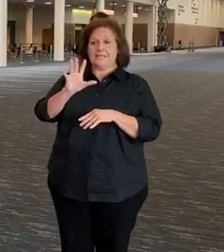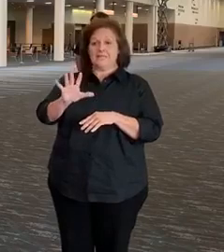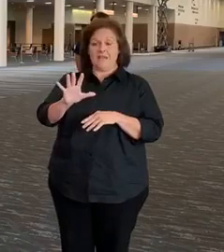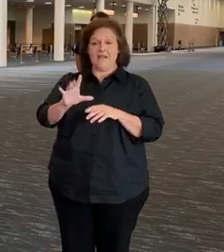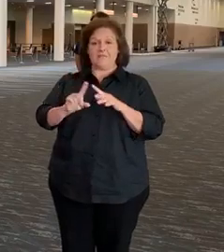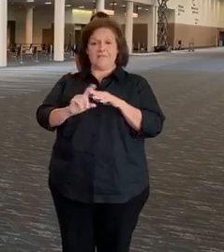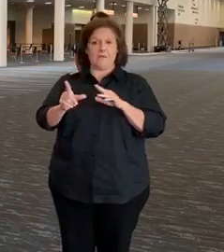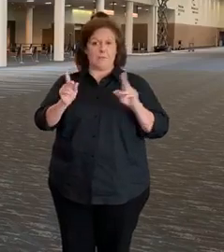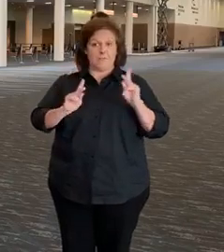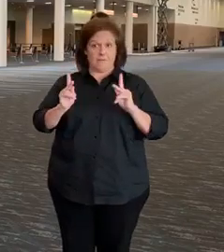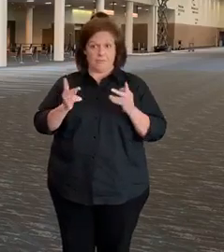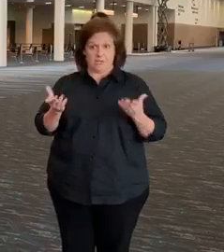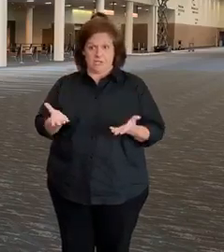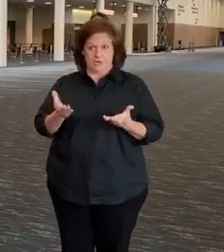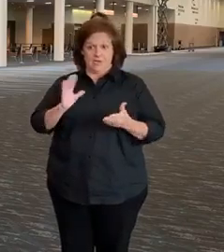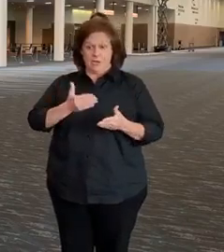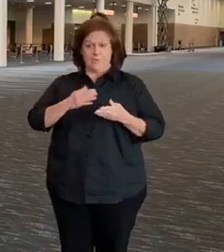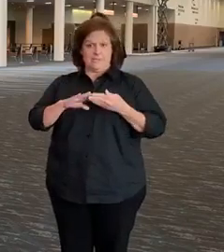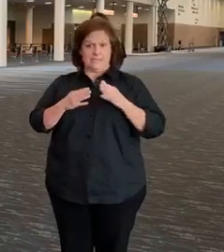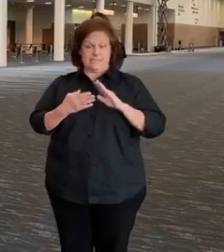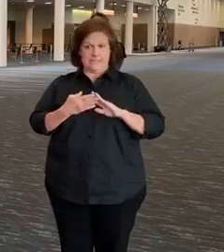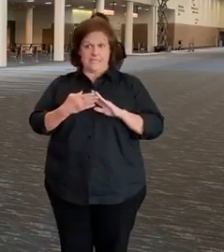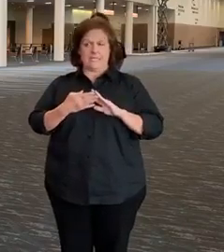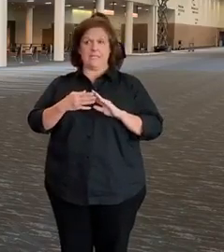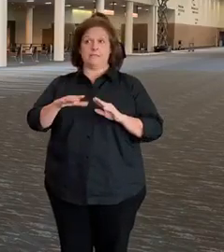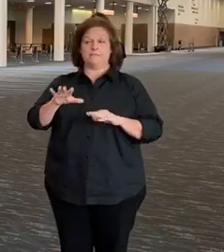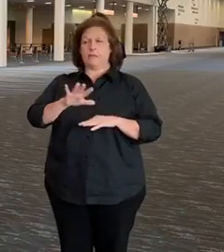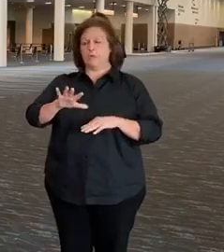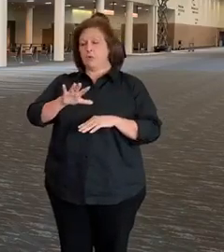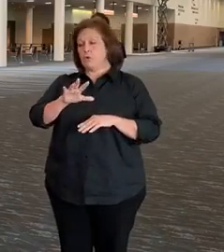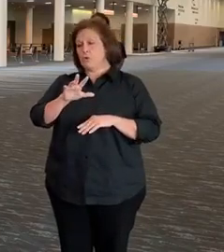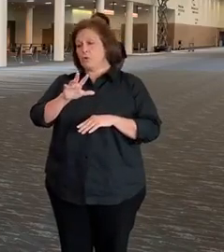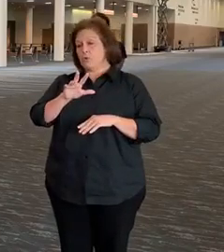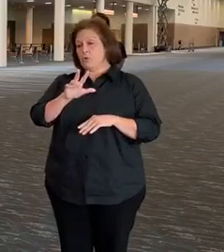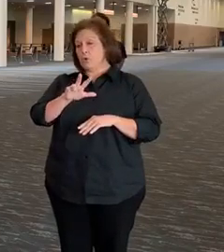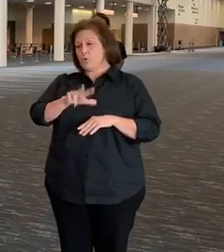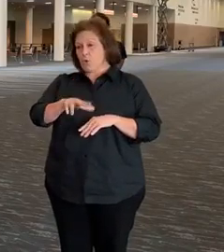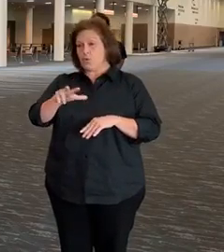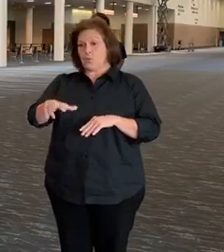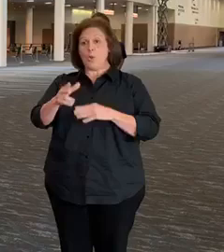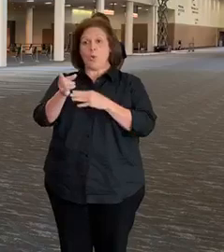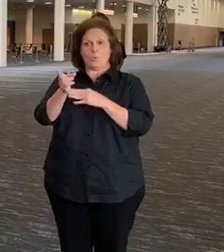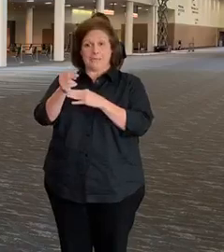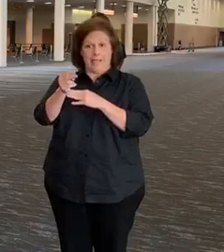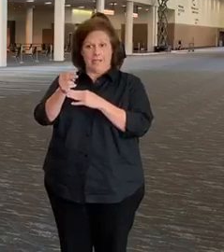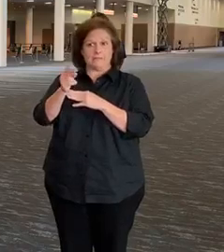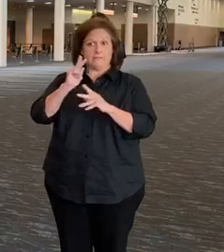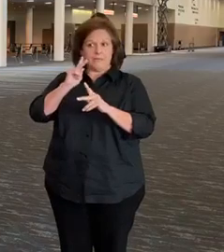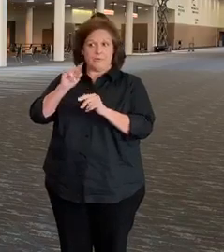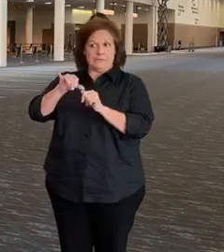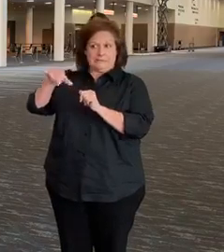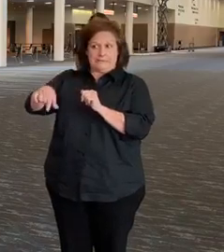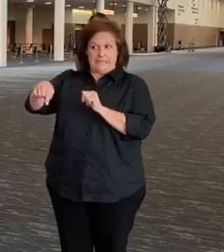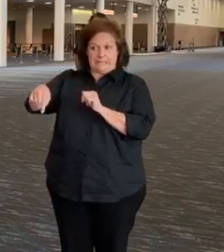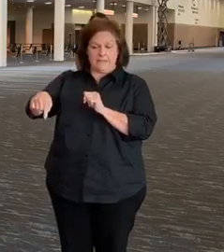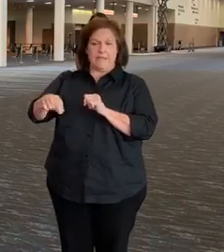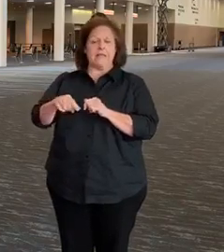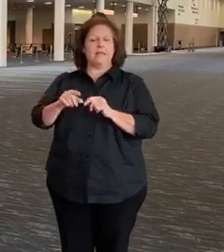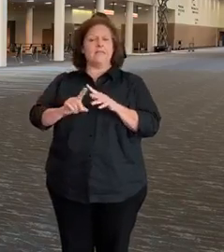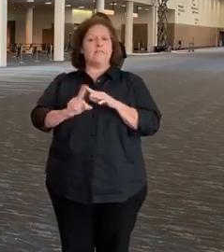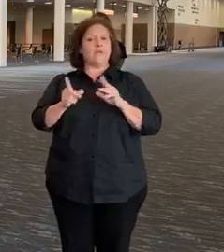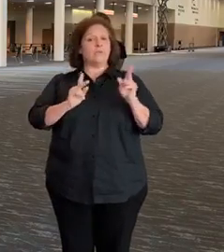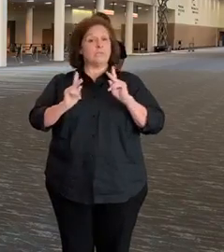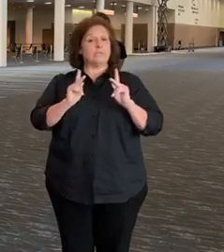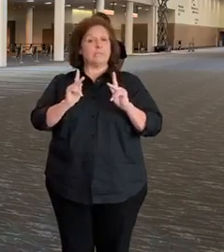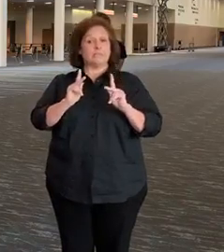9,565 evacuees in our city, occupying a total of 33 hotels. The evacuees, in